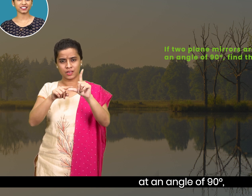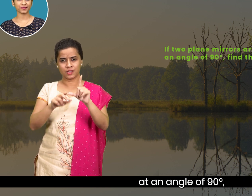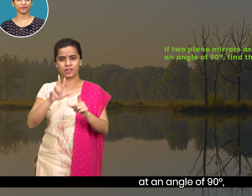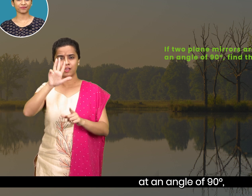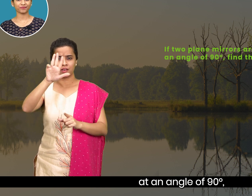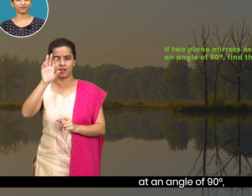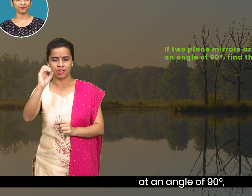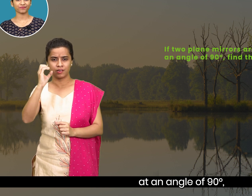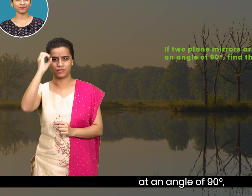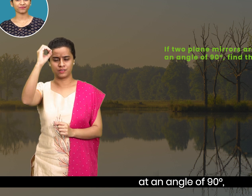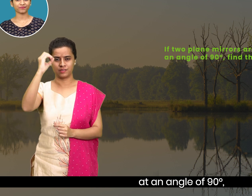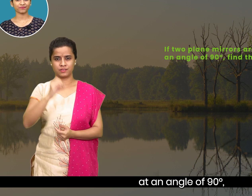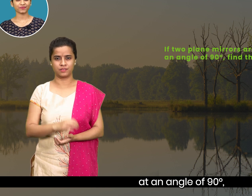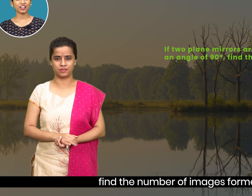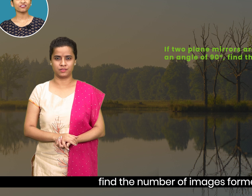degrees,